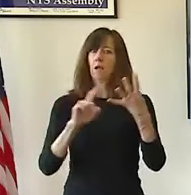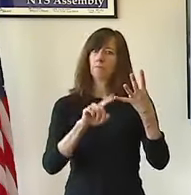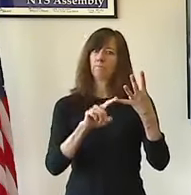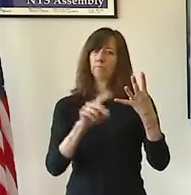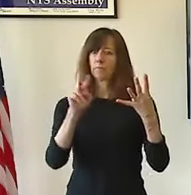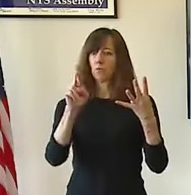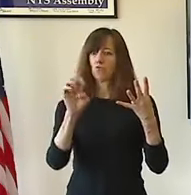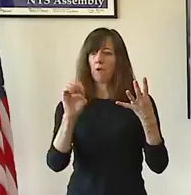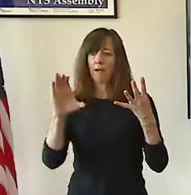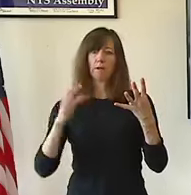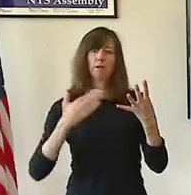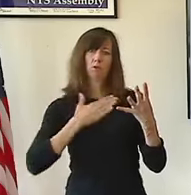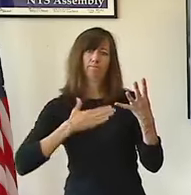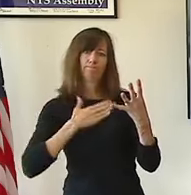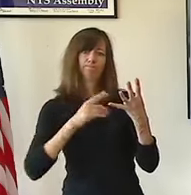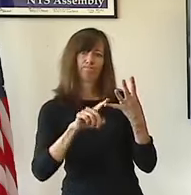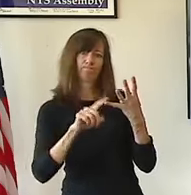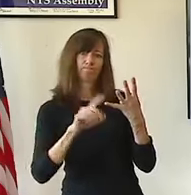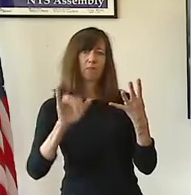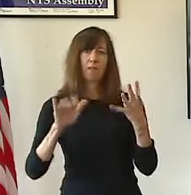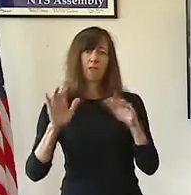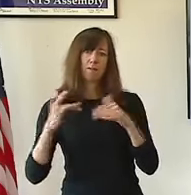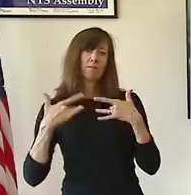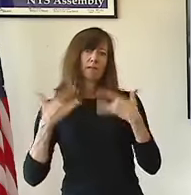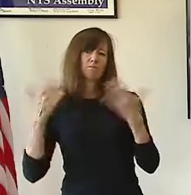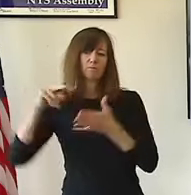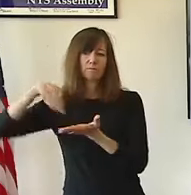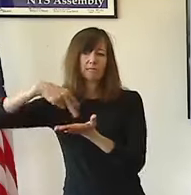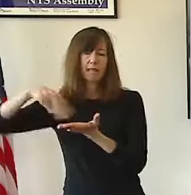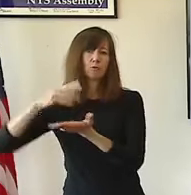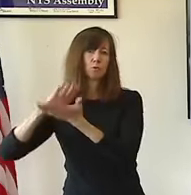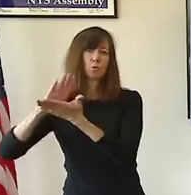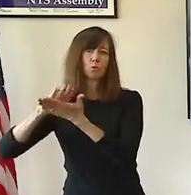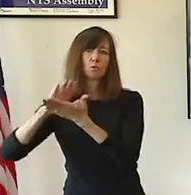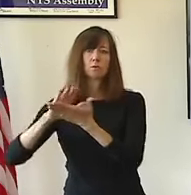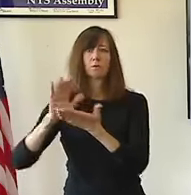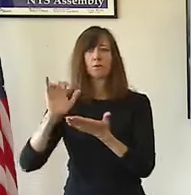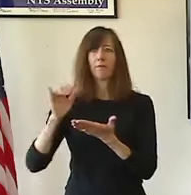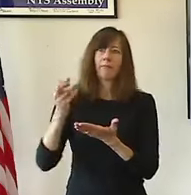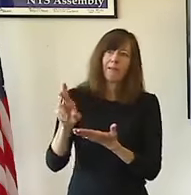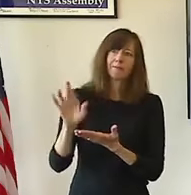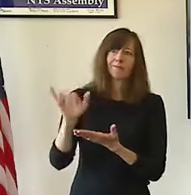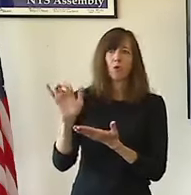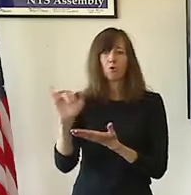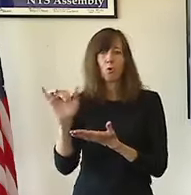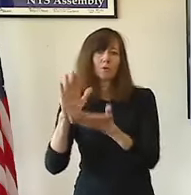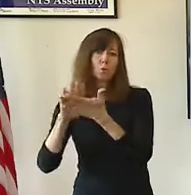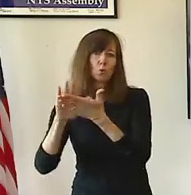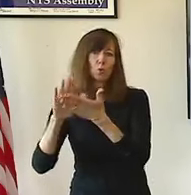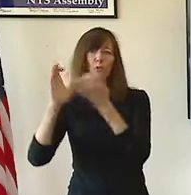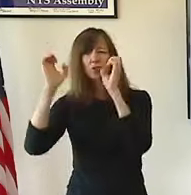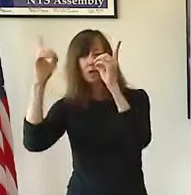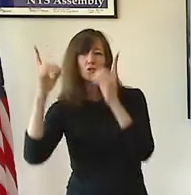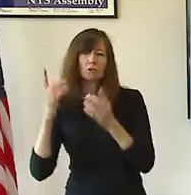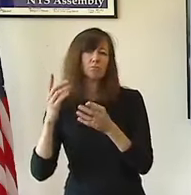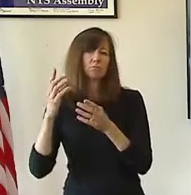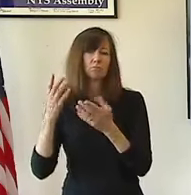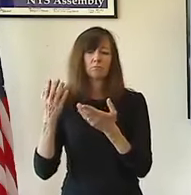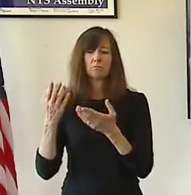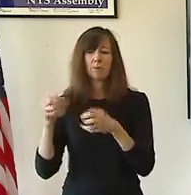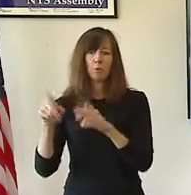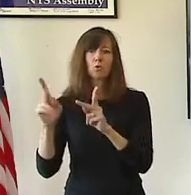kind of activity. Or a school or education kind of activity. We hope that they'll be able to be in